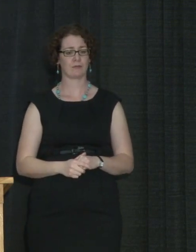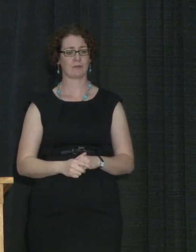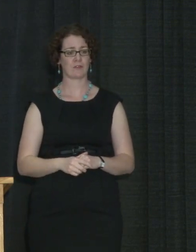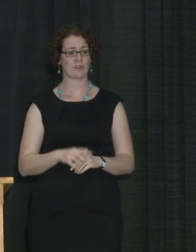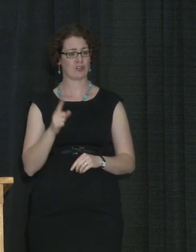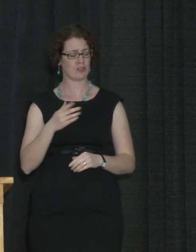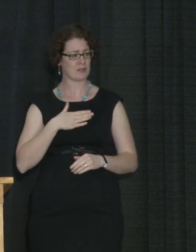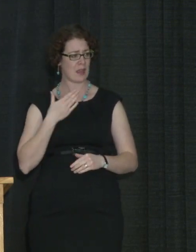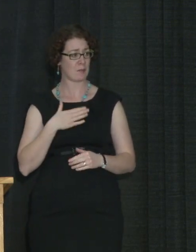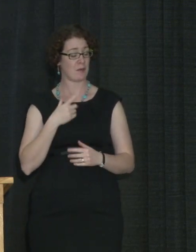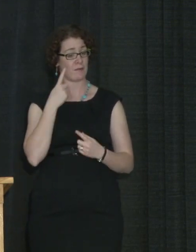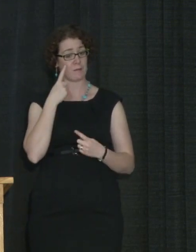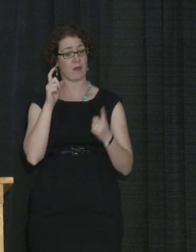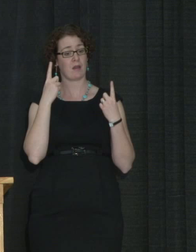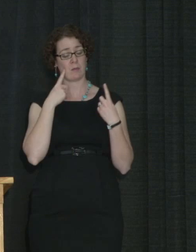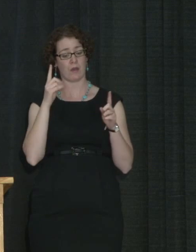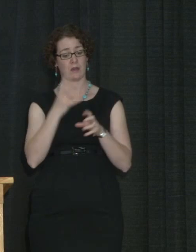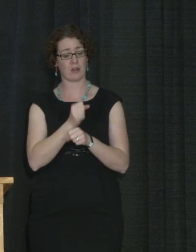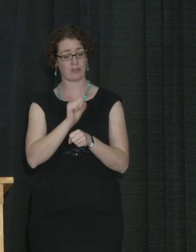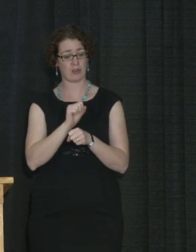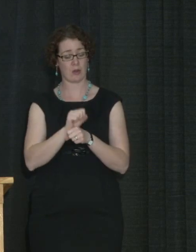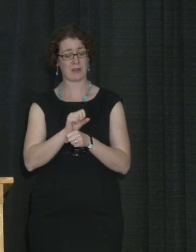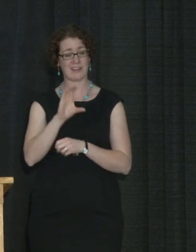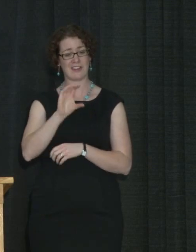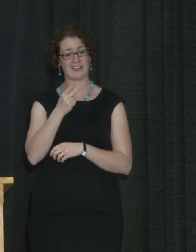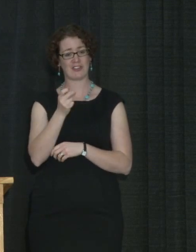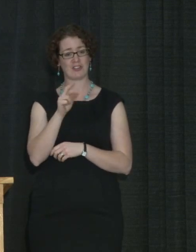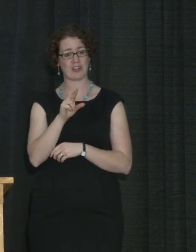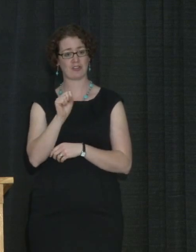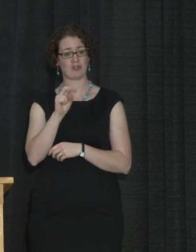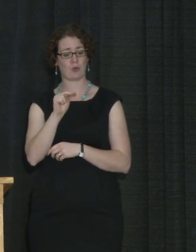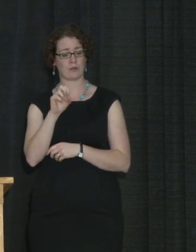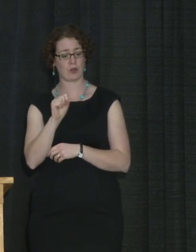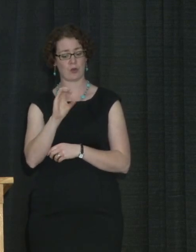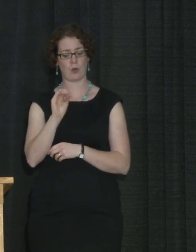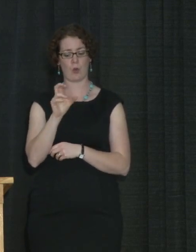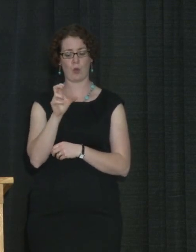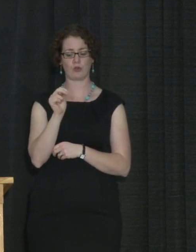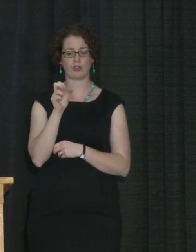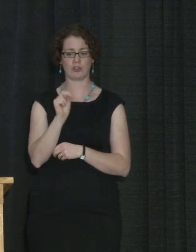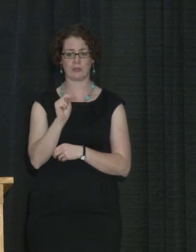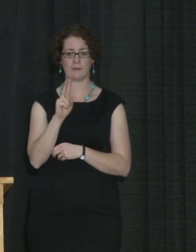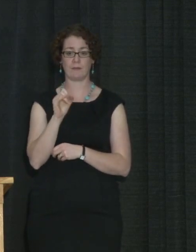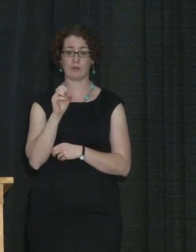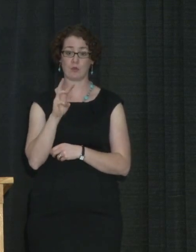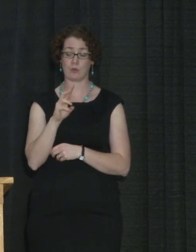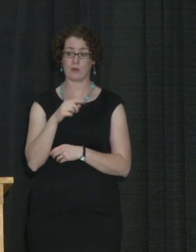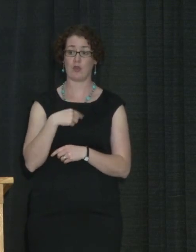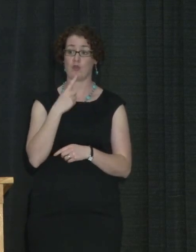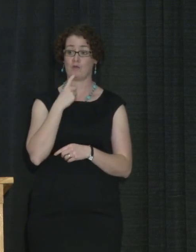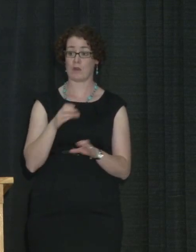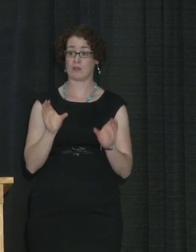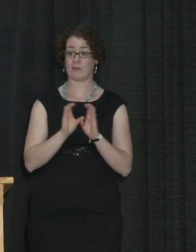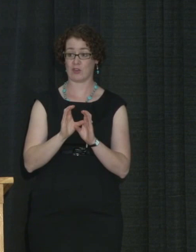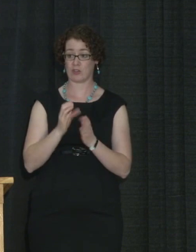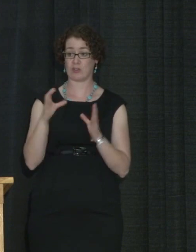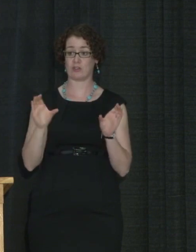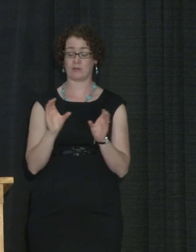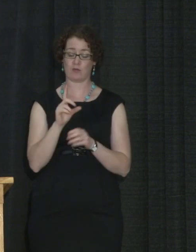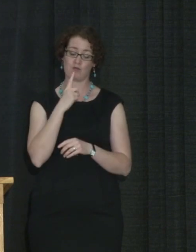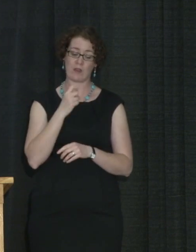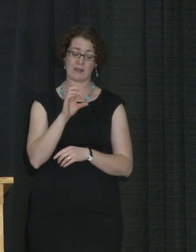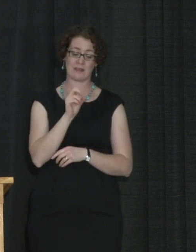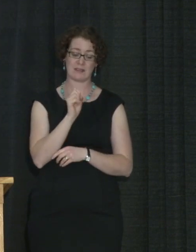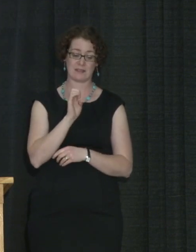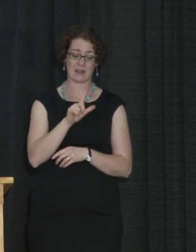to have secured work with Ocean View Landscaping in Chester, Nova Scotia, and she looks forward to completing her Red Seal certification. Please